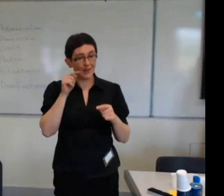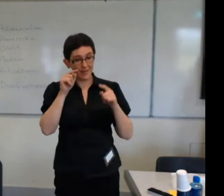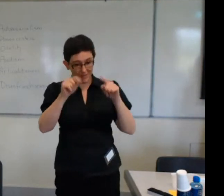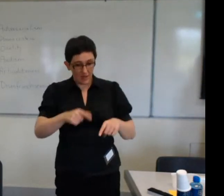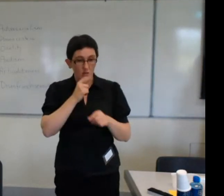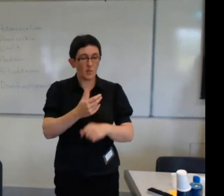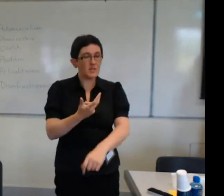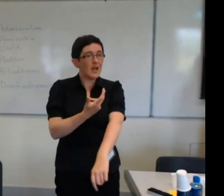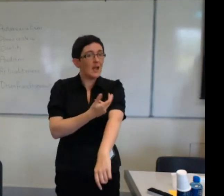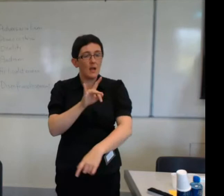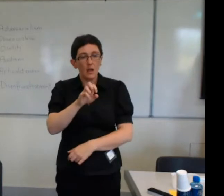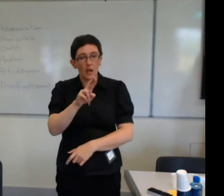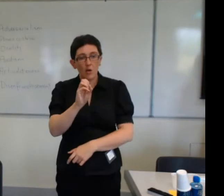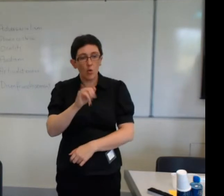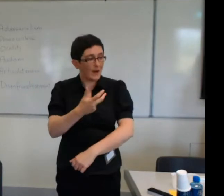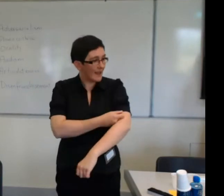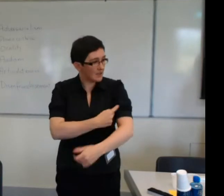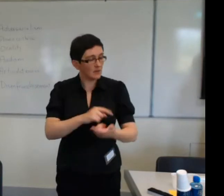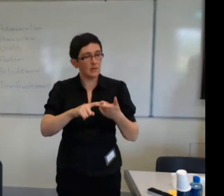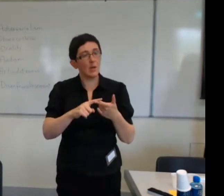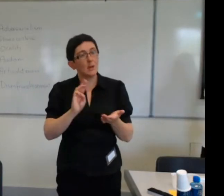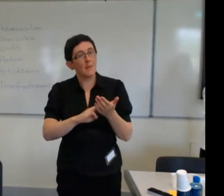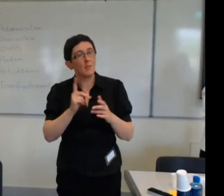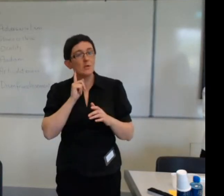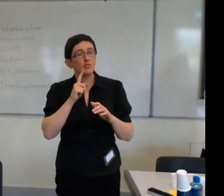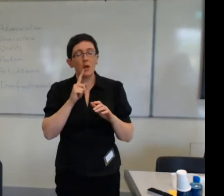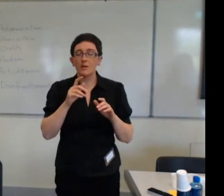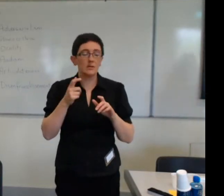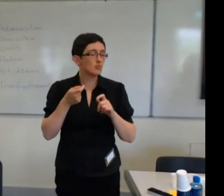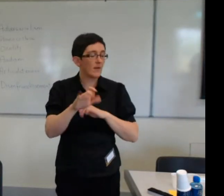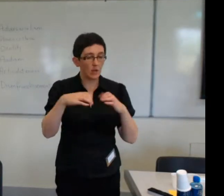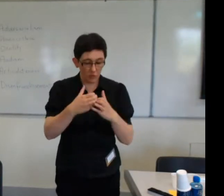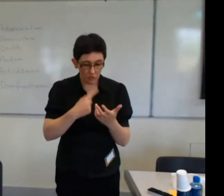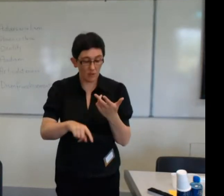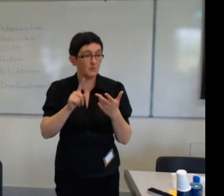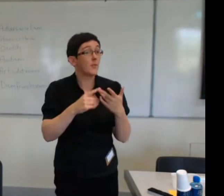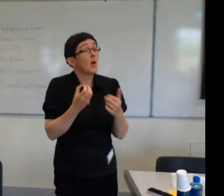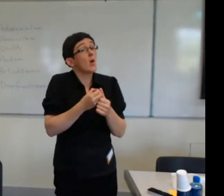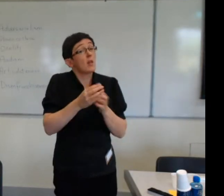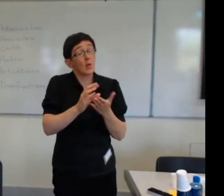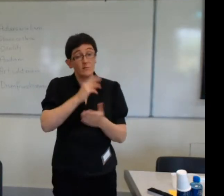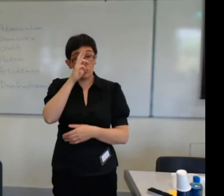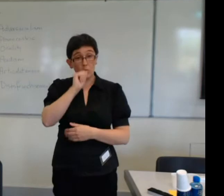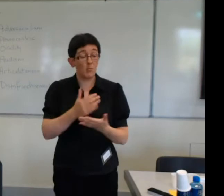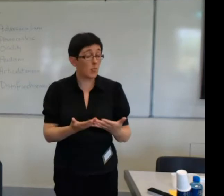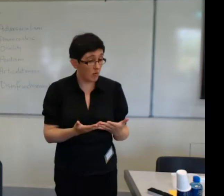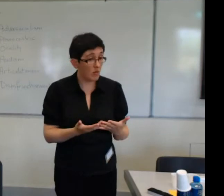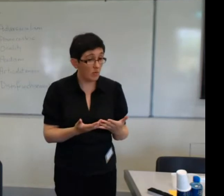heroin addict, that he was a member of the travelling community. And so, you know, another thing that we have to think about is not just the fact that somebody's